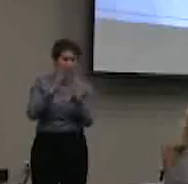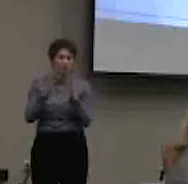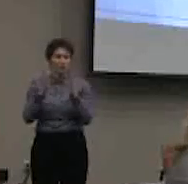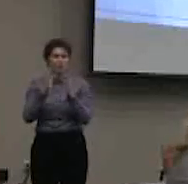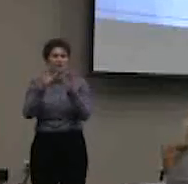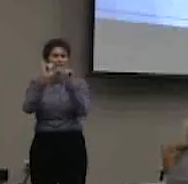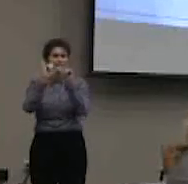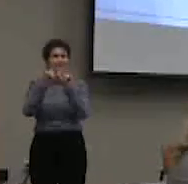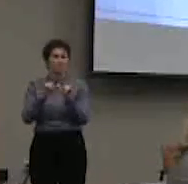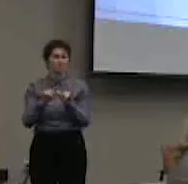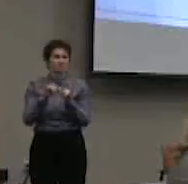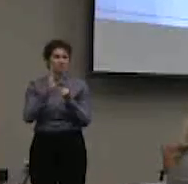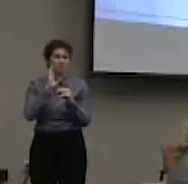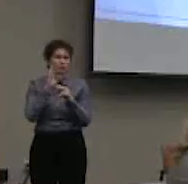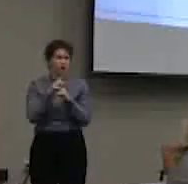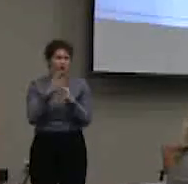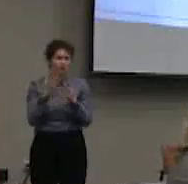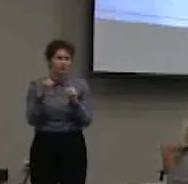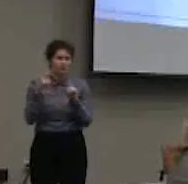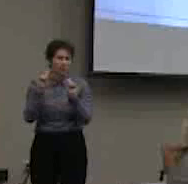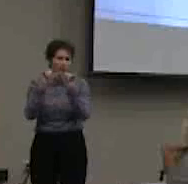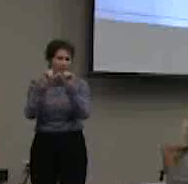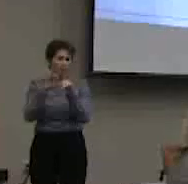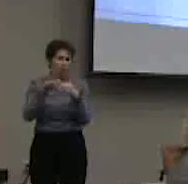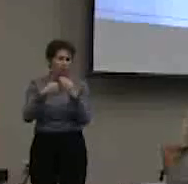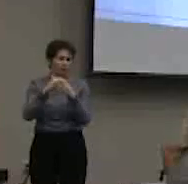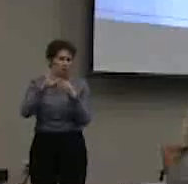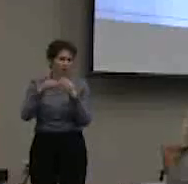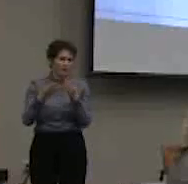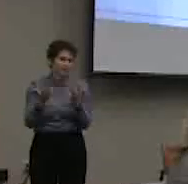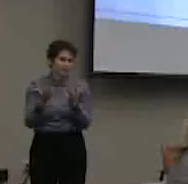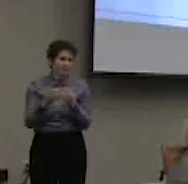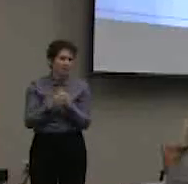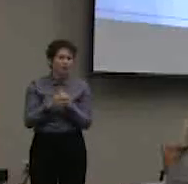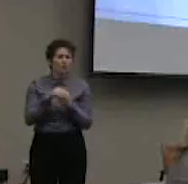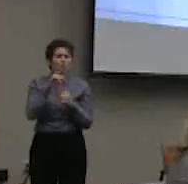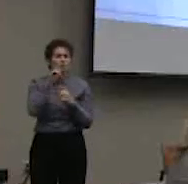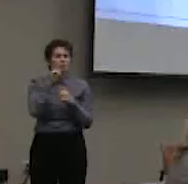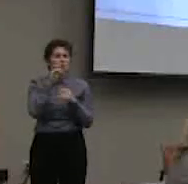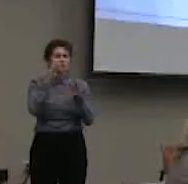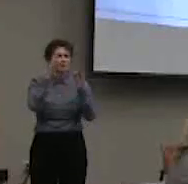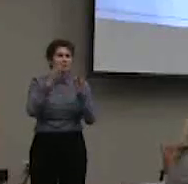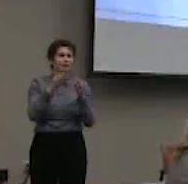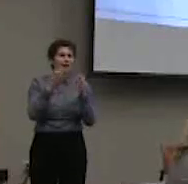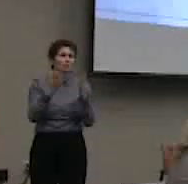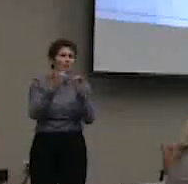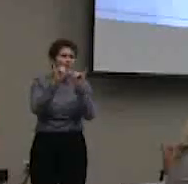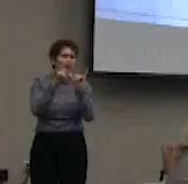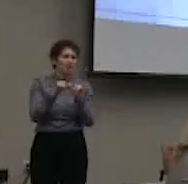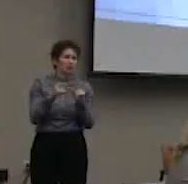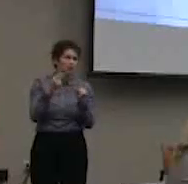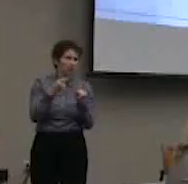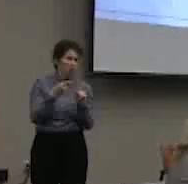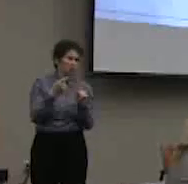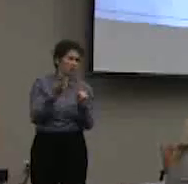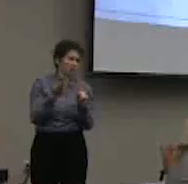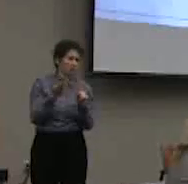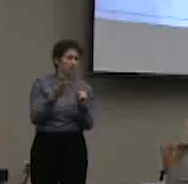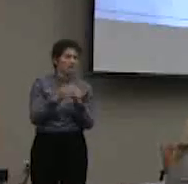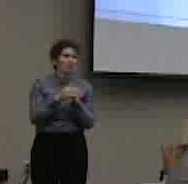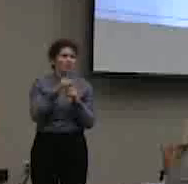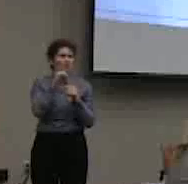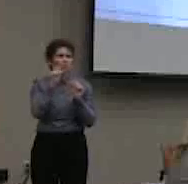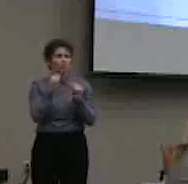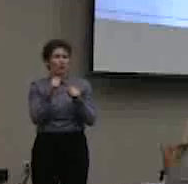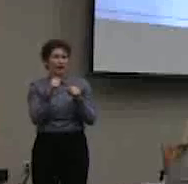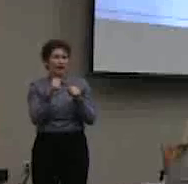those outcomes? Who gets to decide what those metrics are and judge them, et cetera? And to